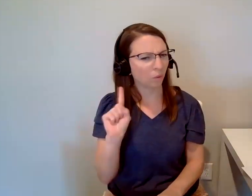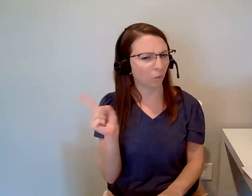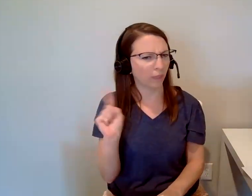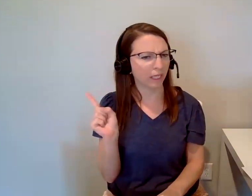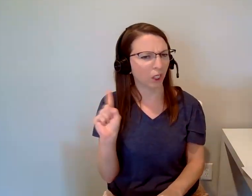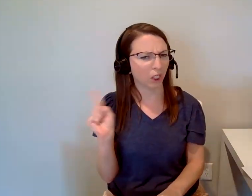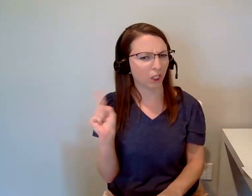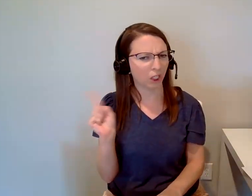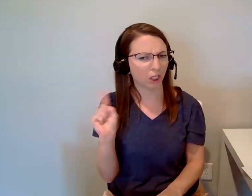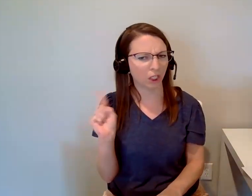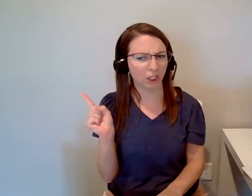Where?